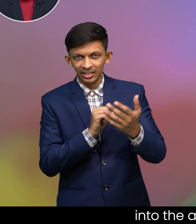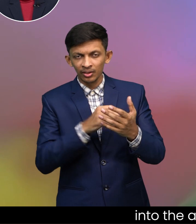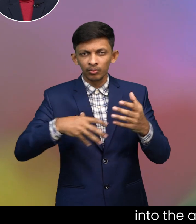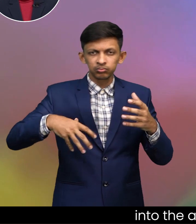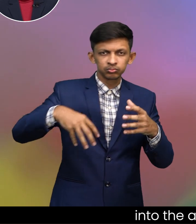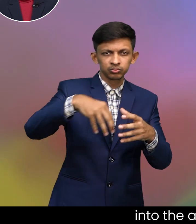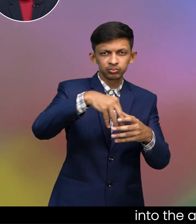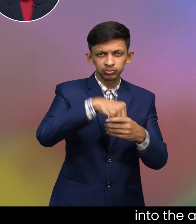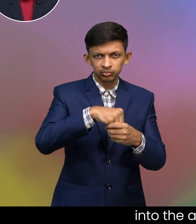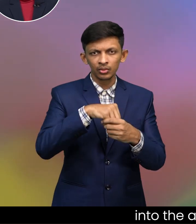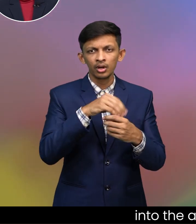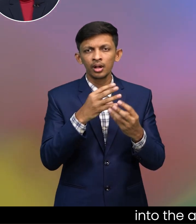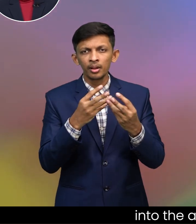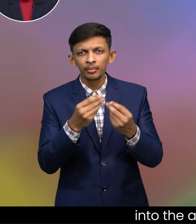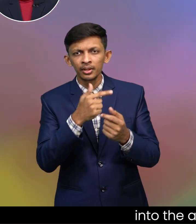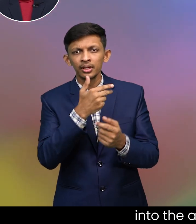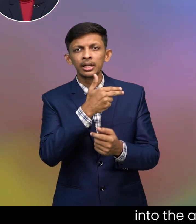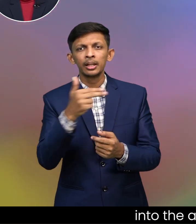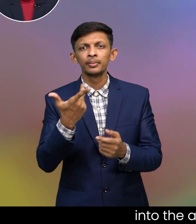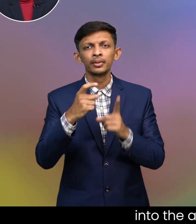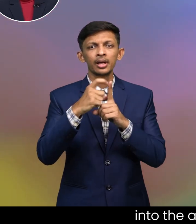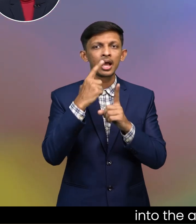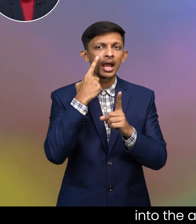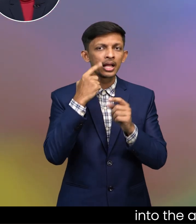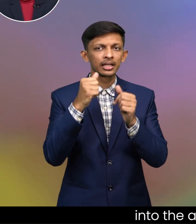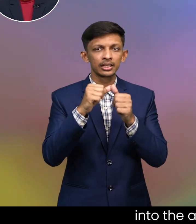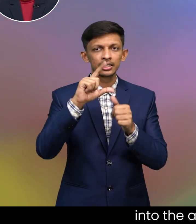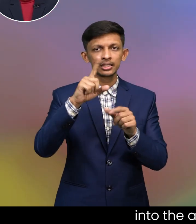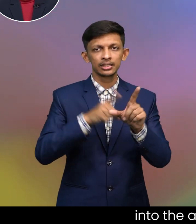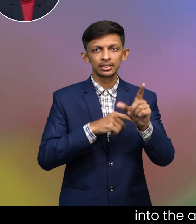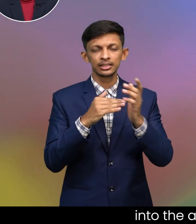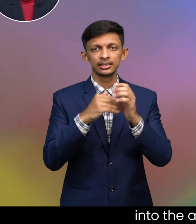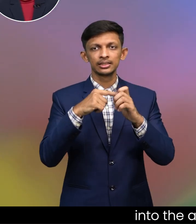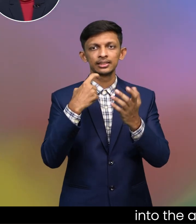The process is called hemodialysis.